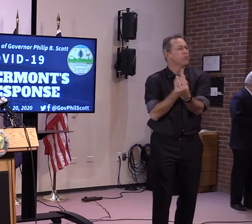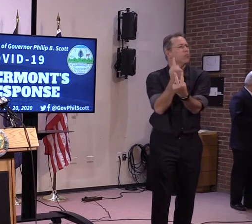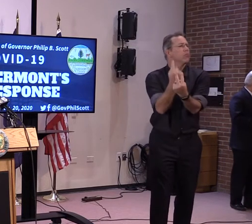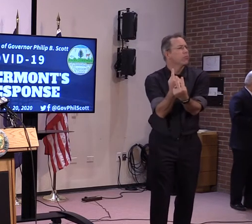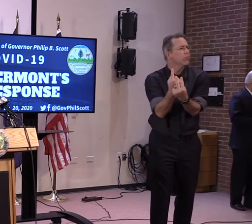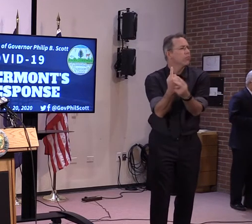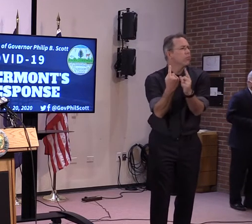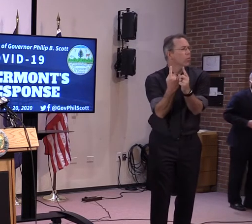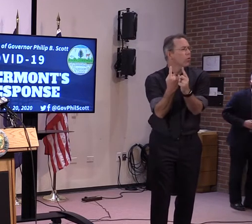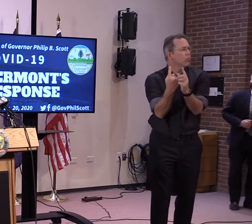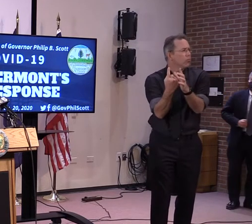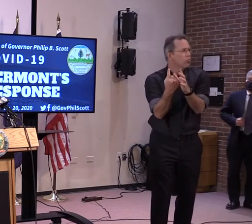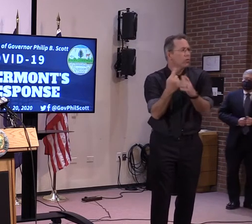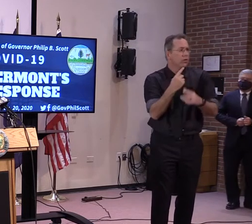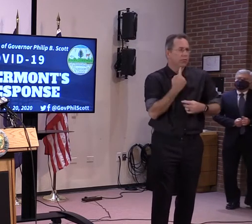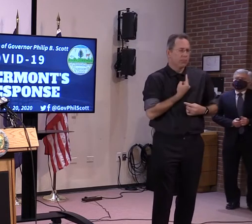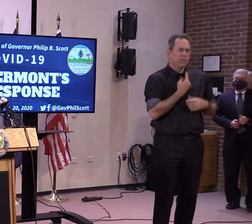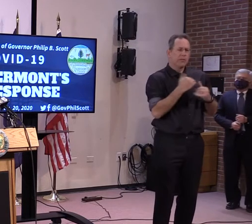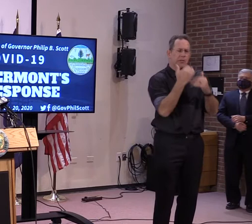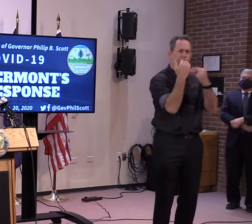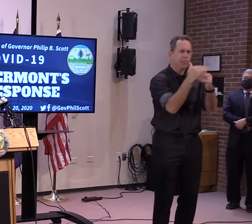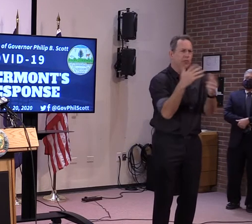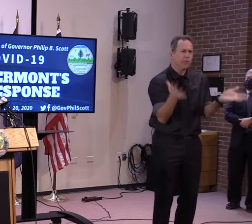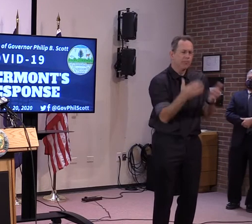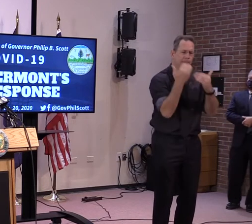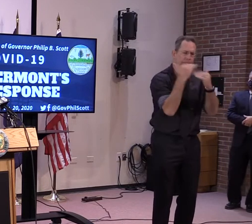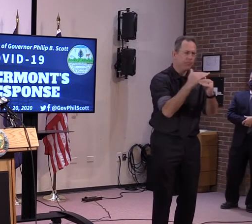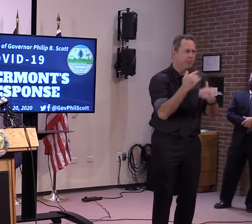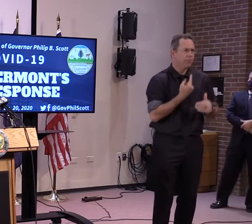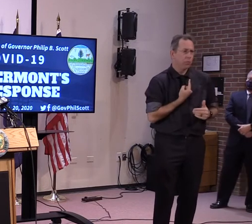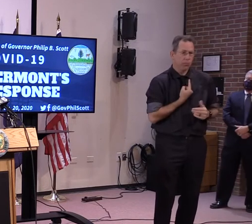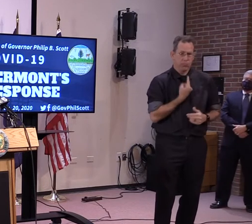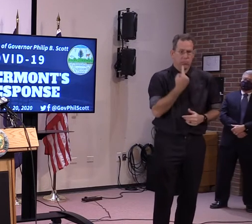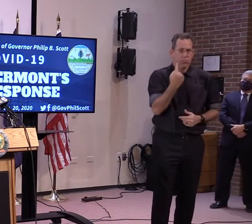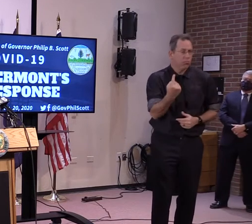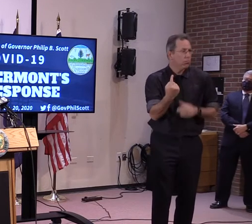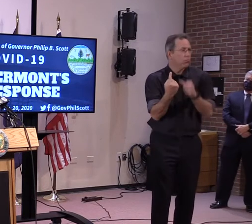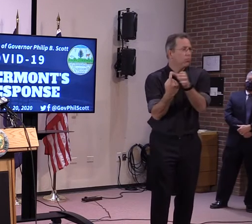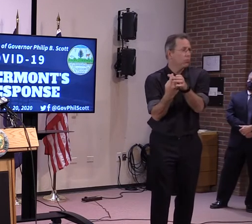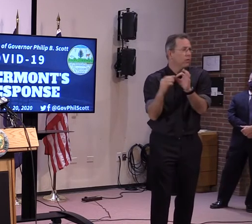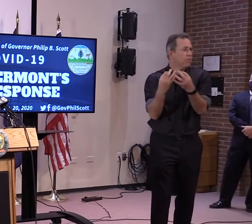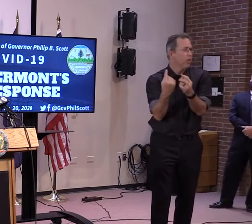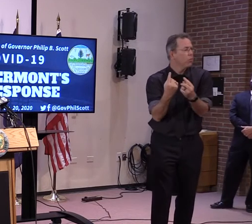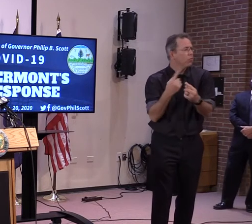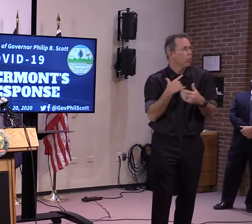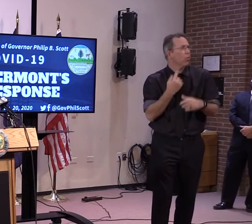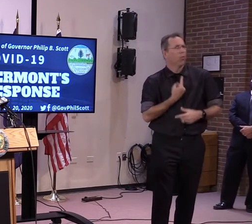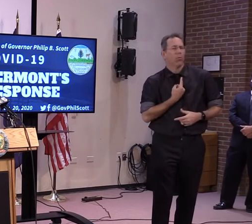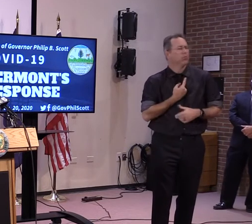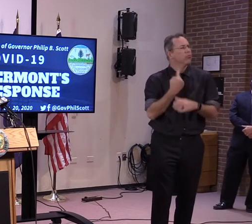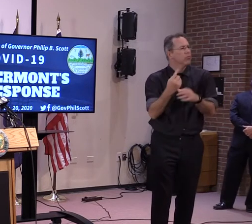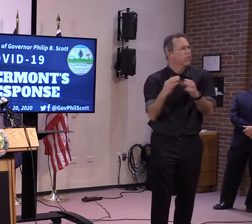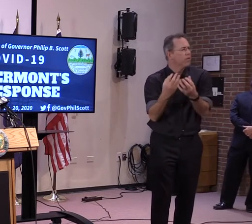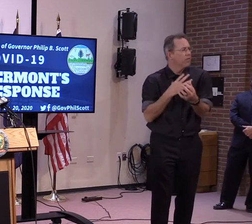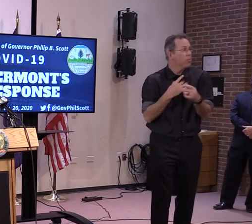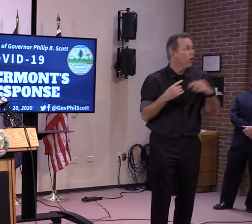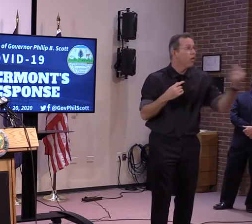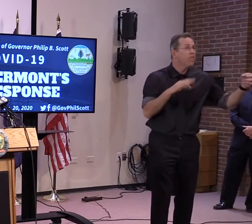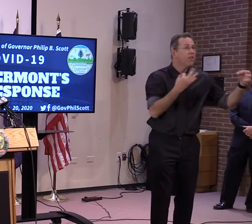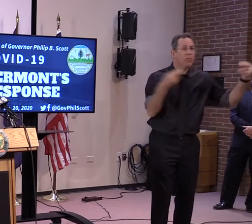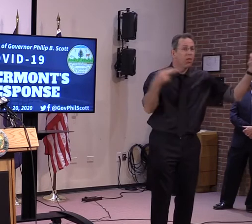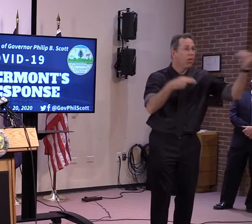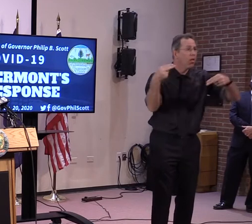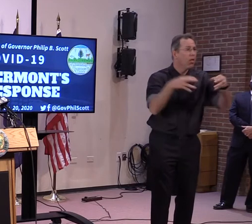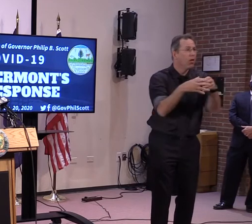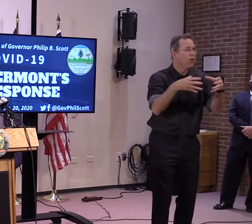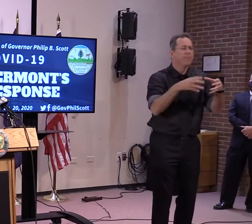still limit contacts. And finally, outdoor fitness activities involving no more than